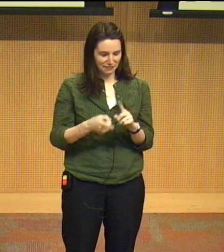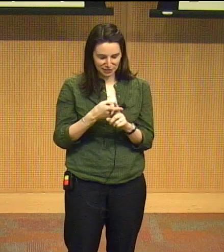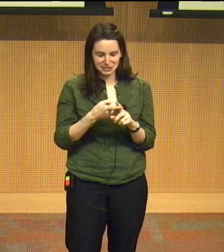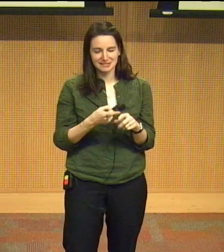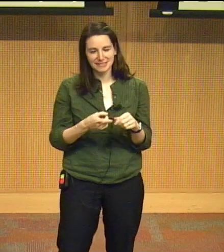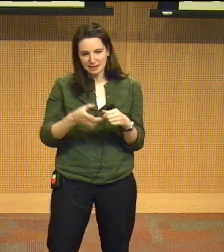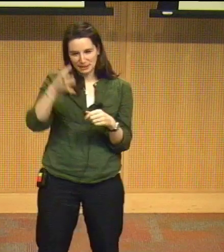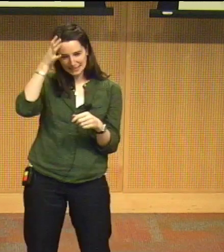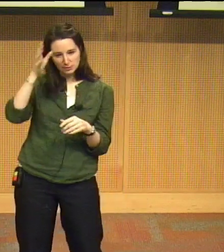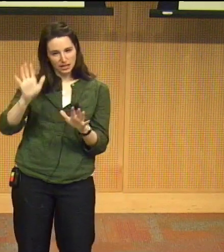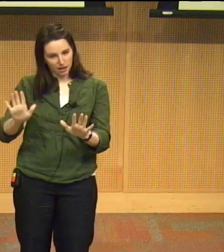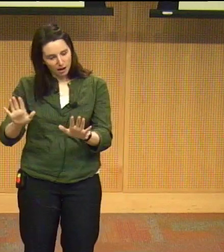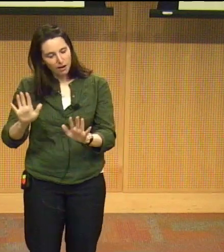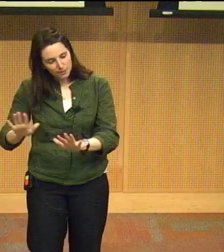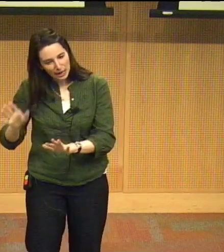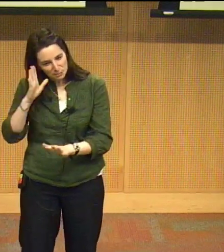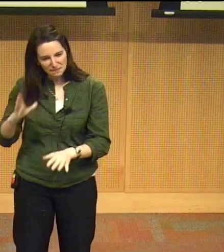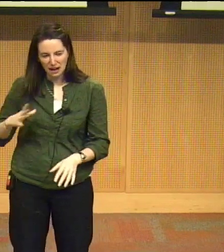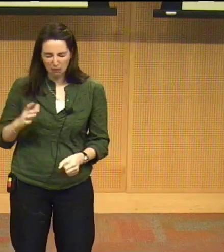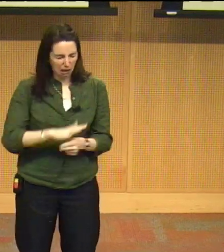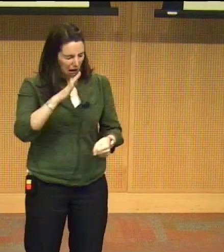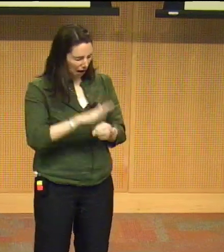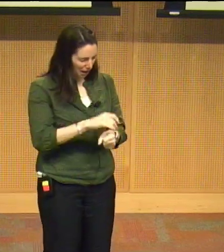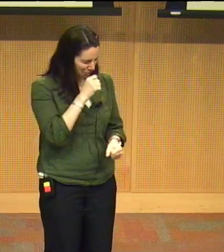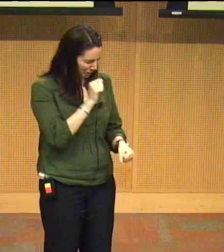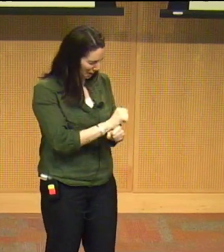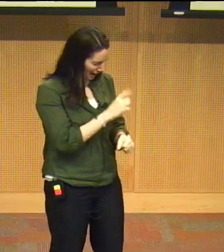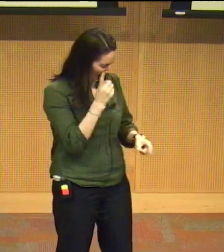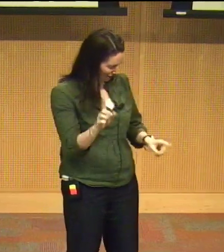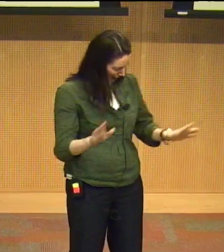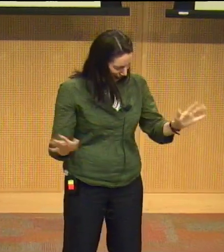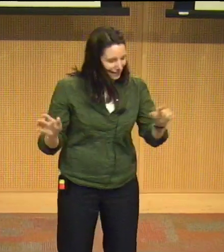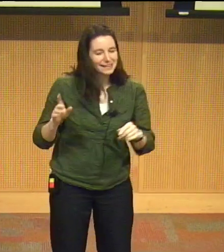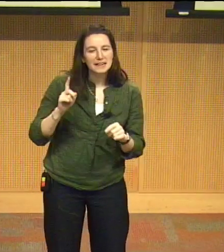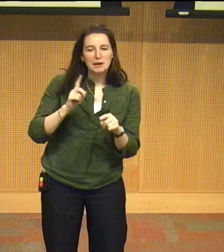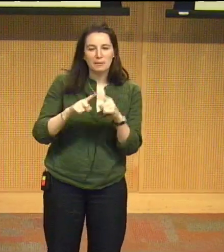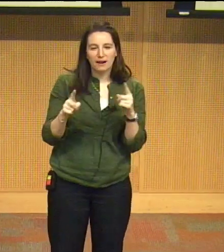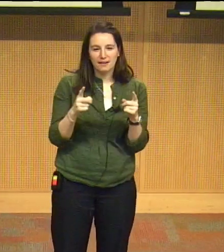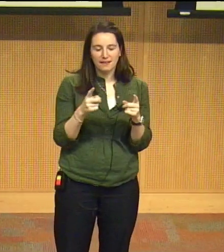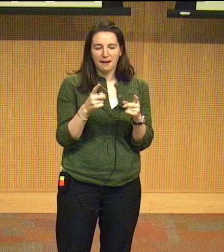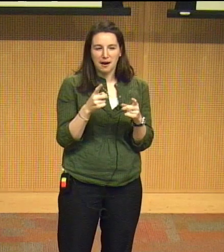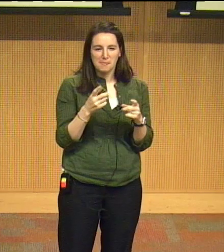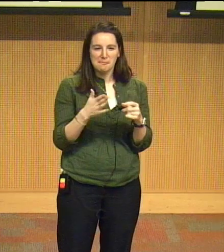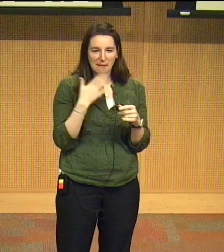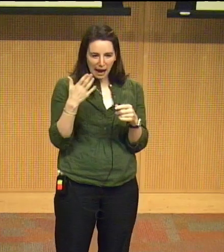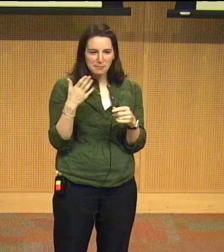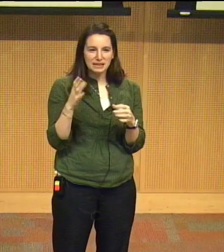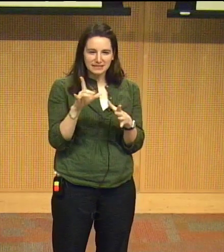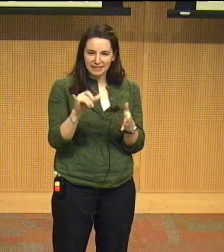first. My dad was like, "Oh, calm down, be fine. Oh, it won't work." But happy, did that.